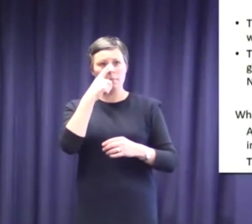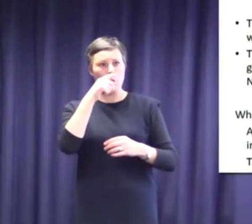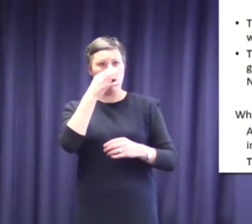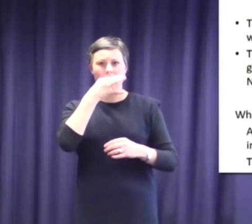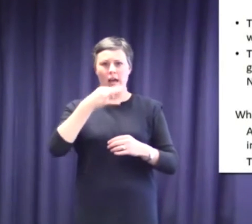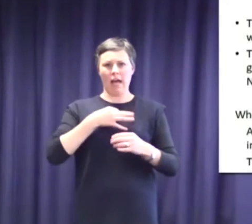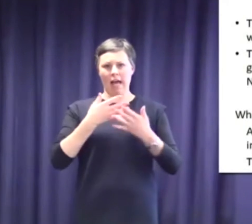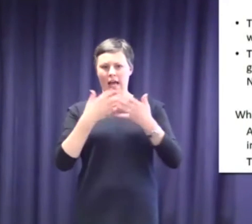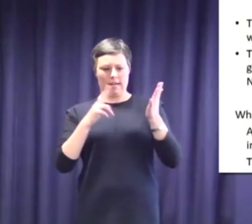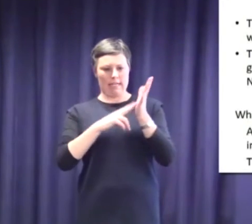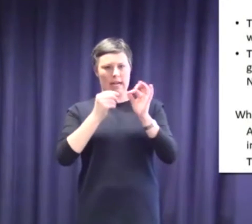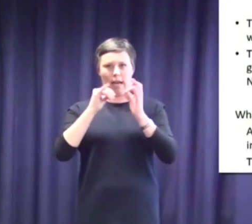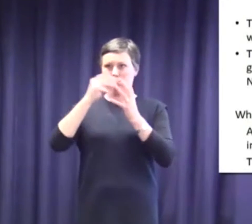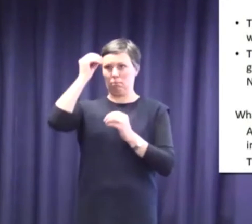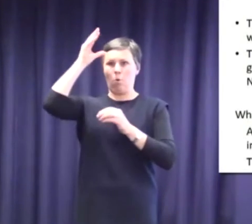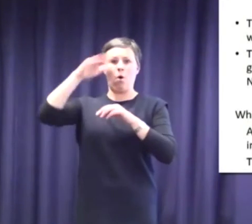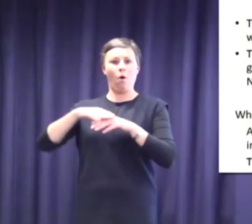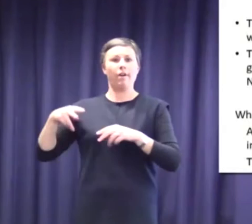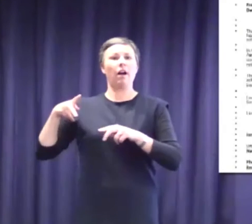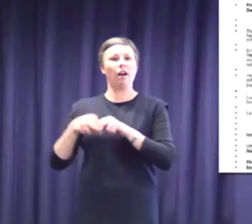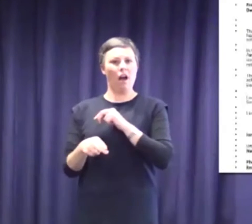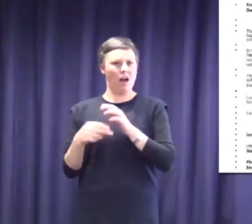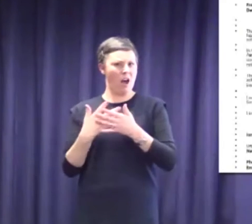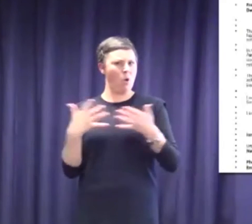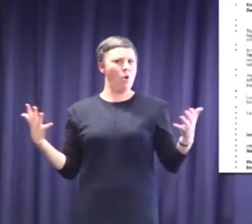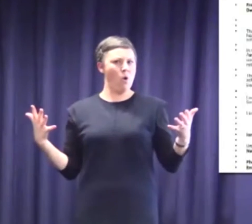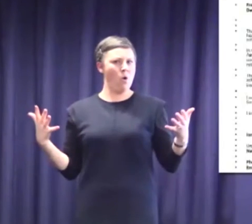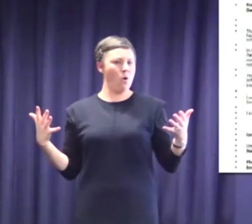about the funding cut? If I could just show you,